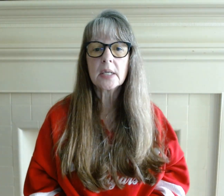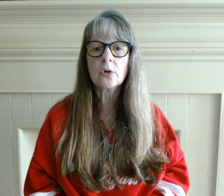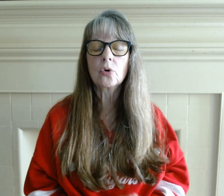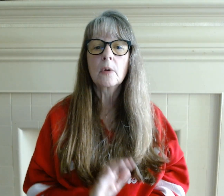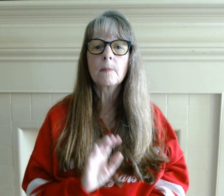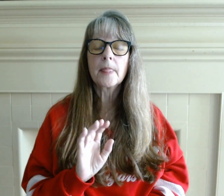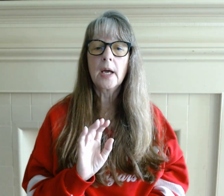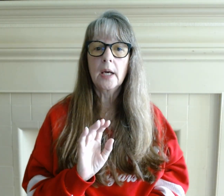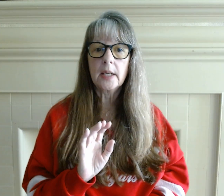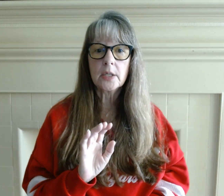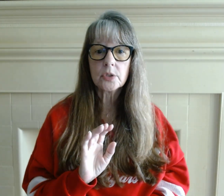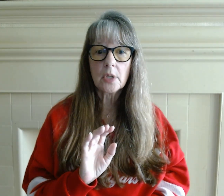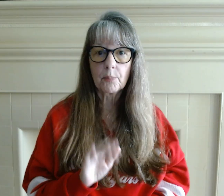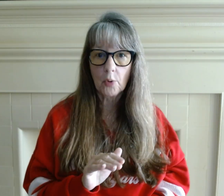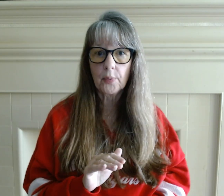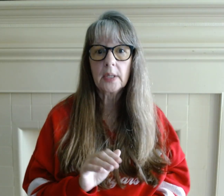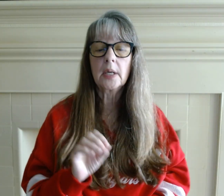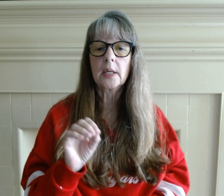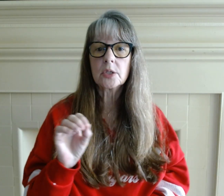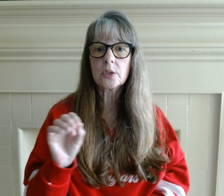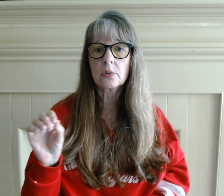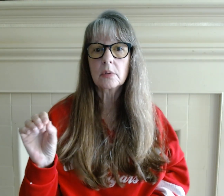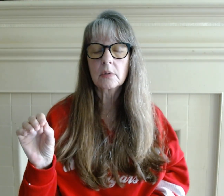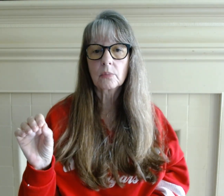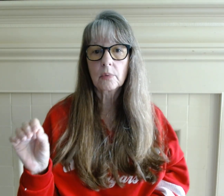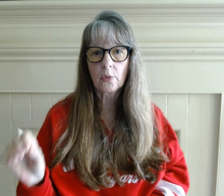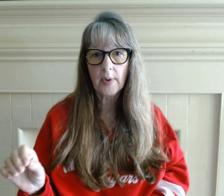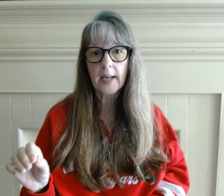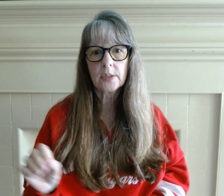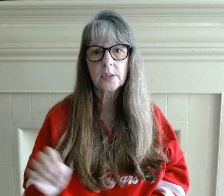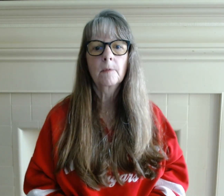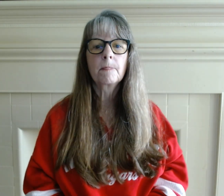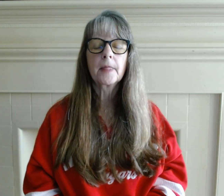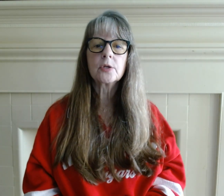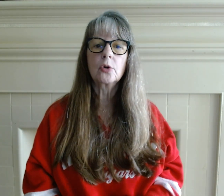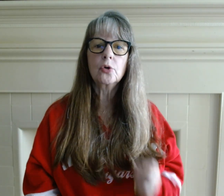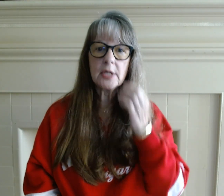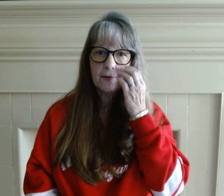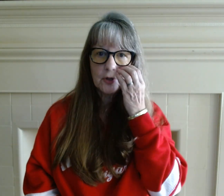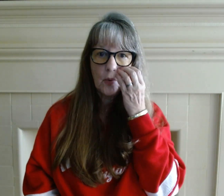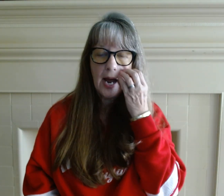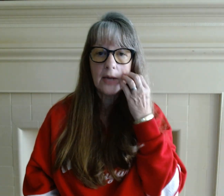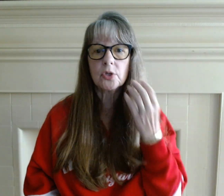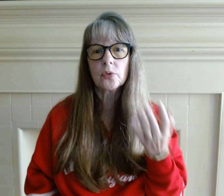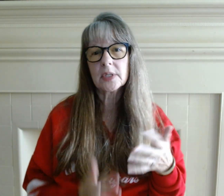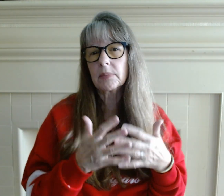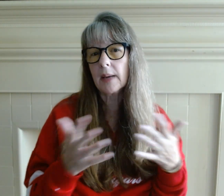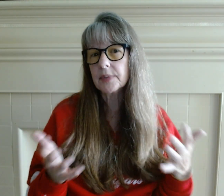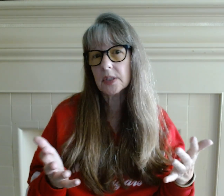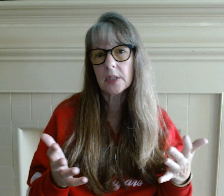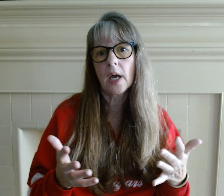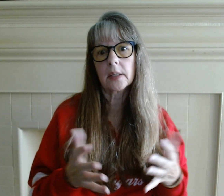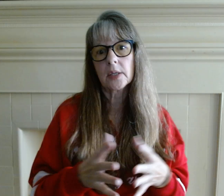still is appropriate and it's still correct. So you just have to know how to do it. Sometimes it's not as